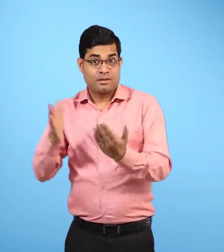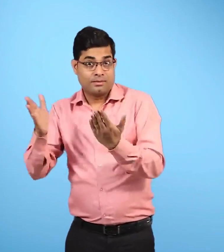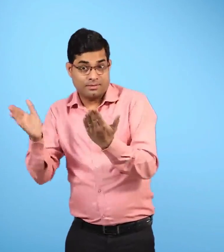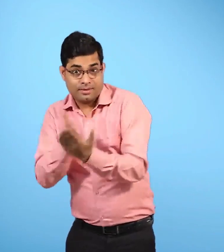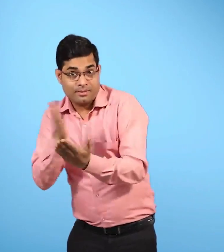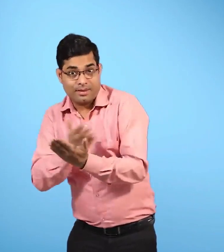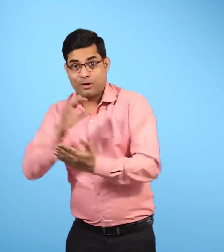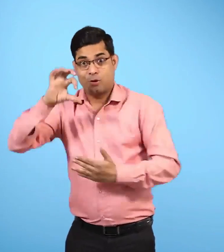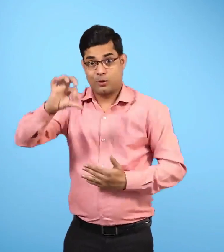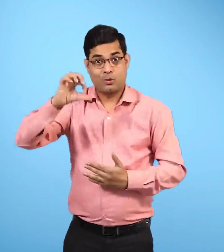Page 97.